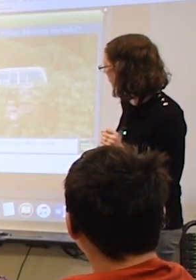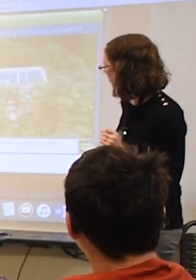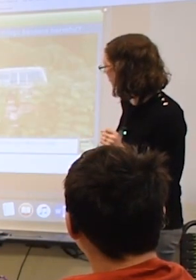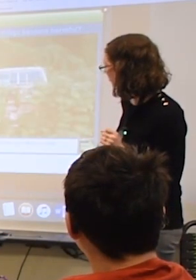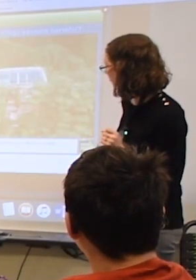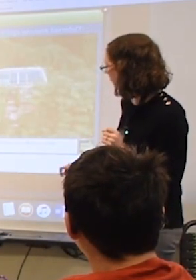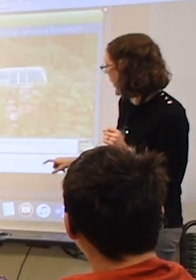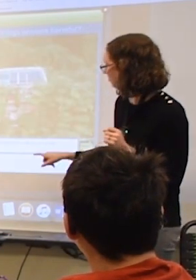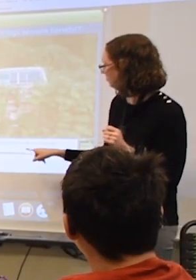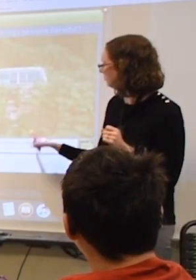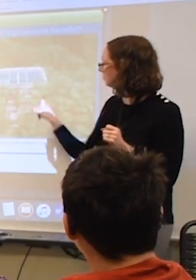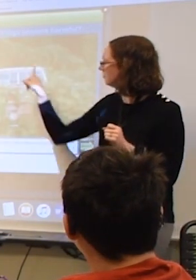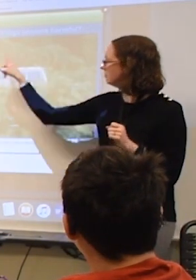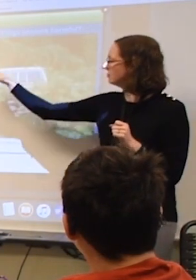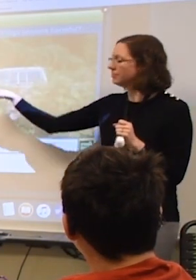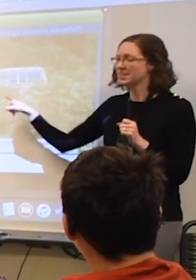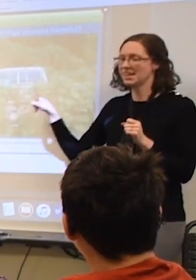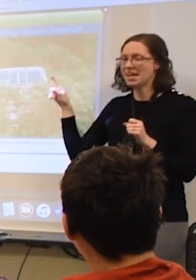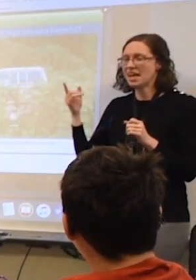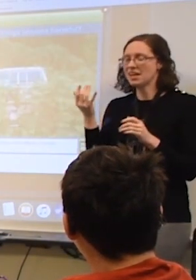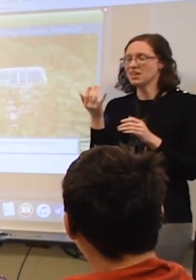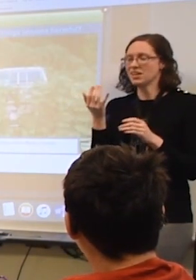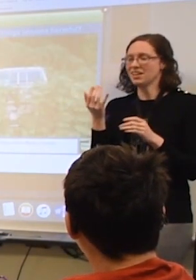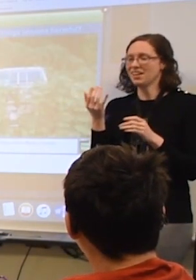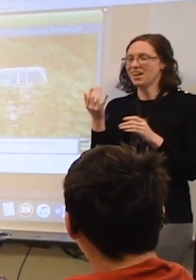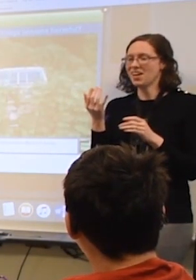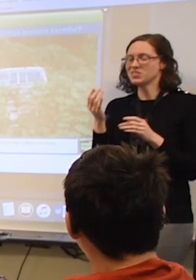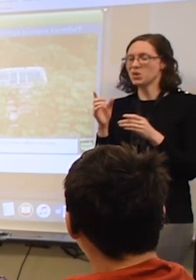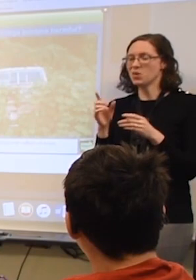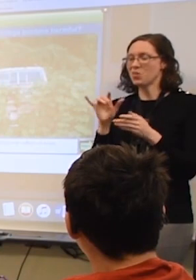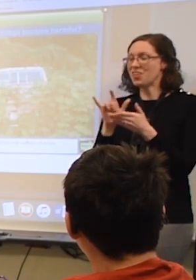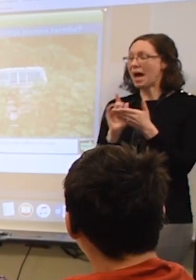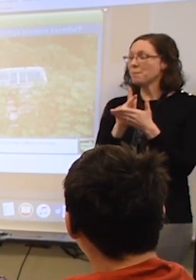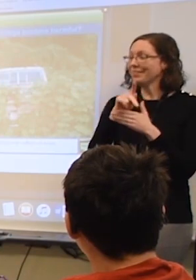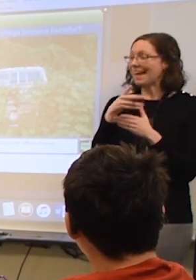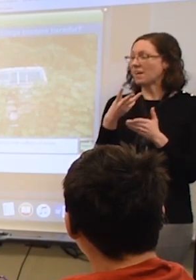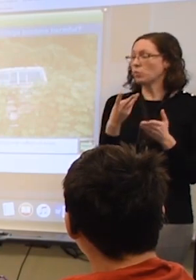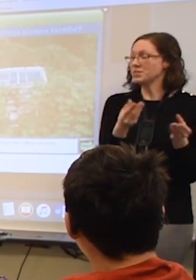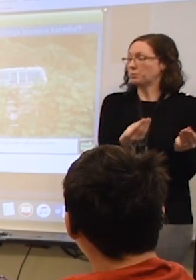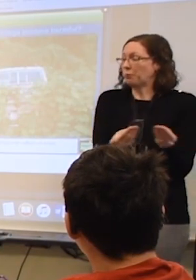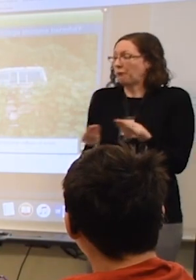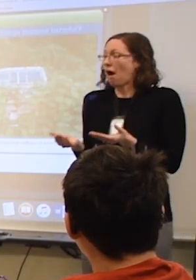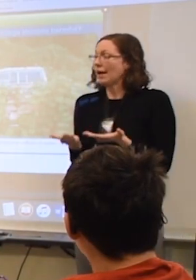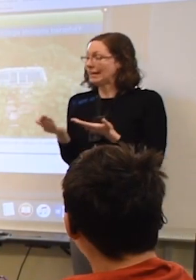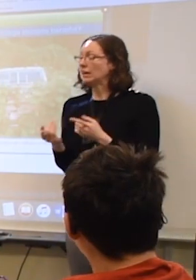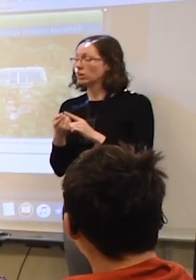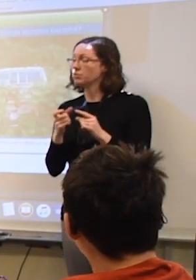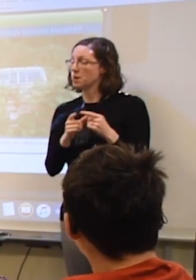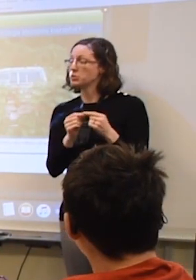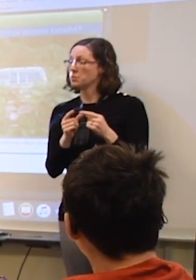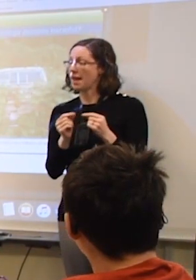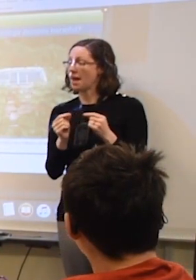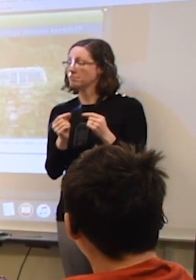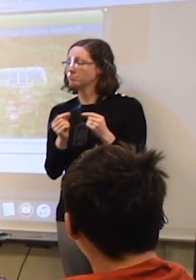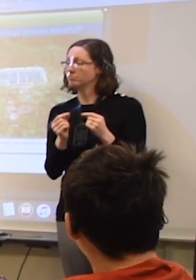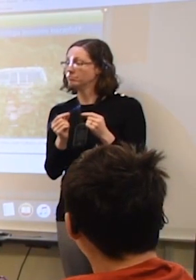hinder speech development. This is the work of Deborah Nussbaum,